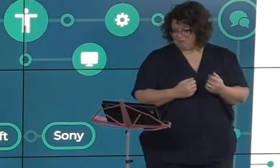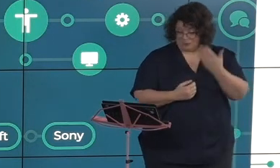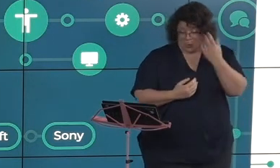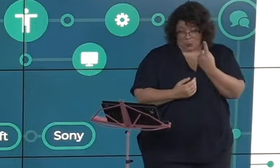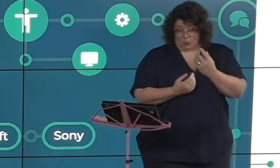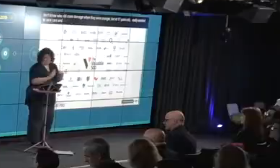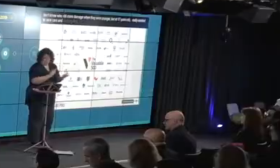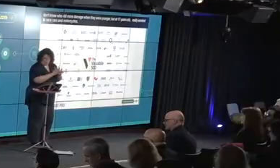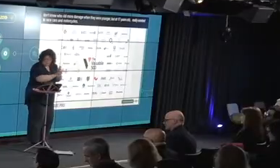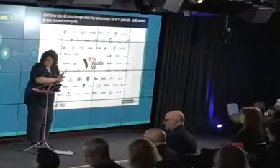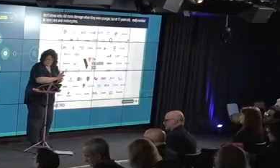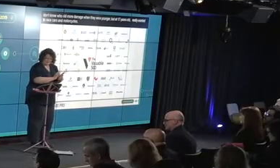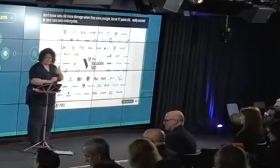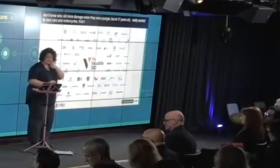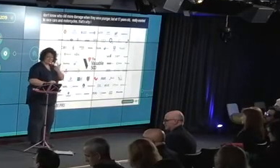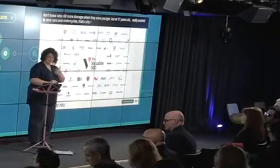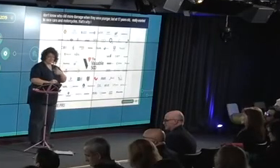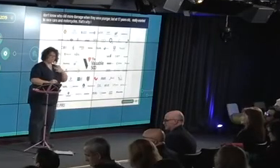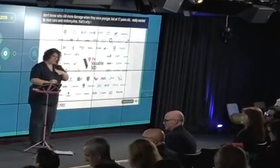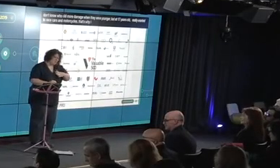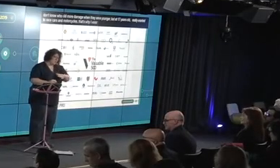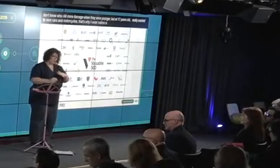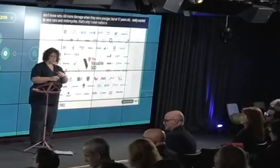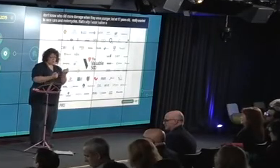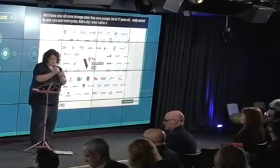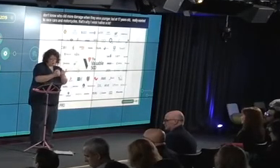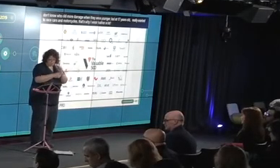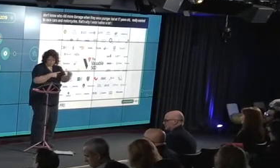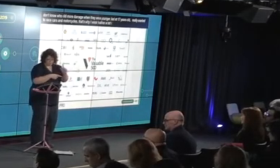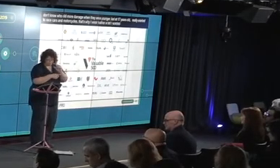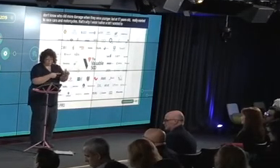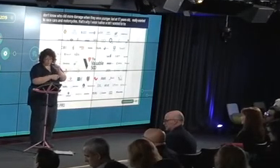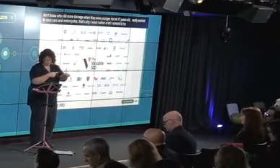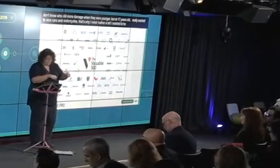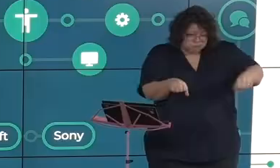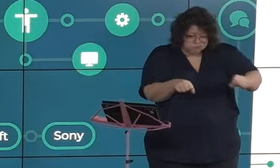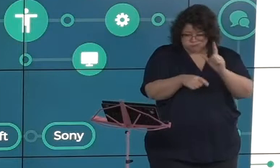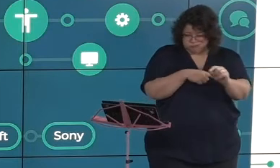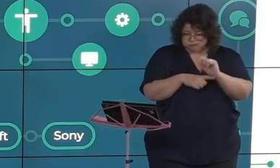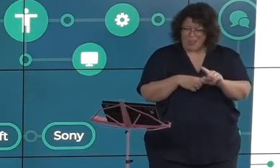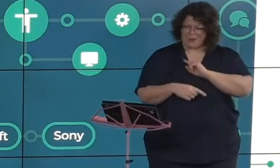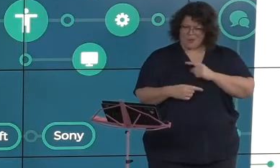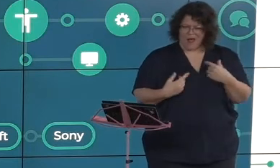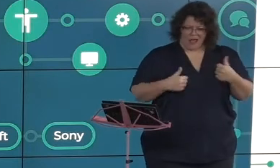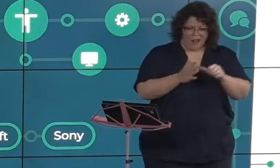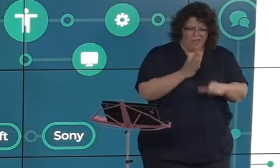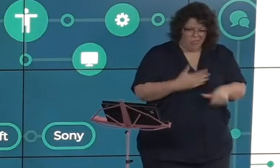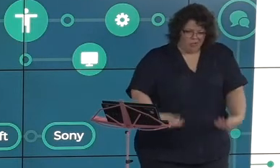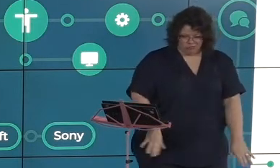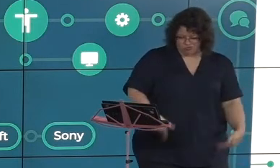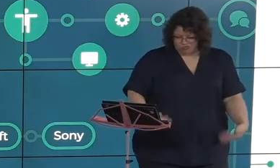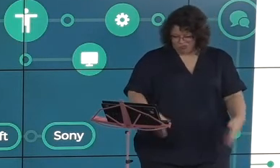Mowgli from the Jungle Book, and I wanted to be a cowgirl, and that's all about freedom. And my father gave me a driving lesson for my 17th